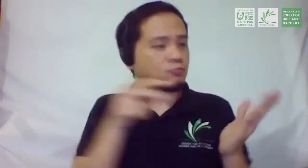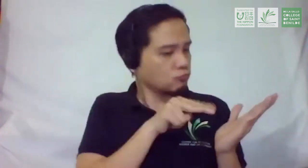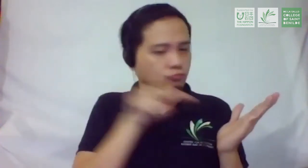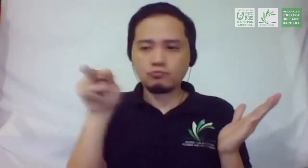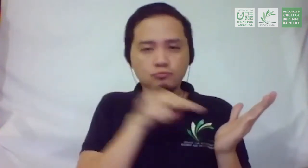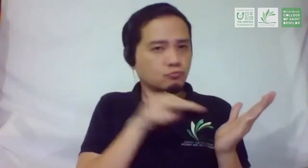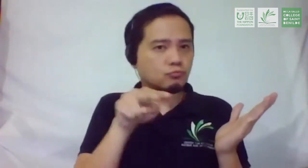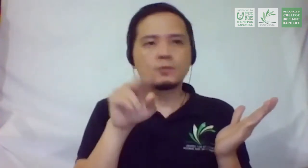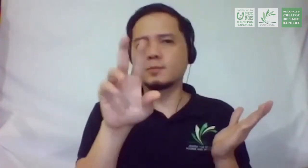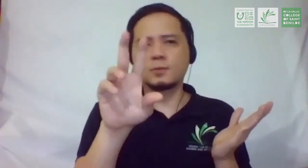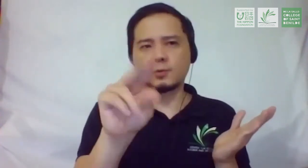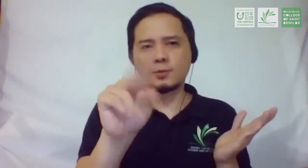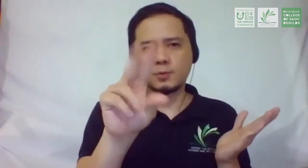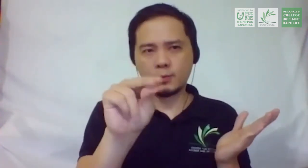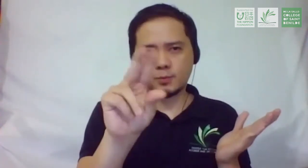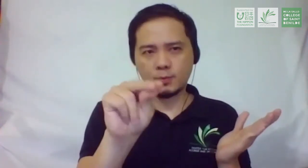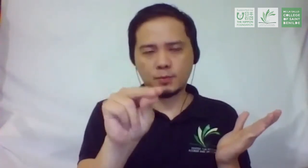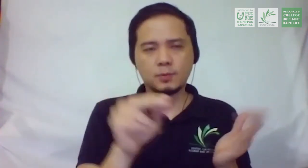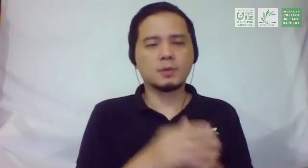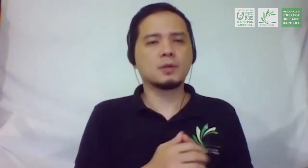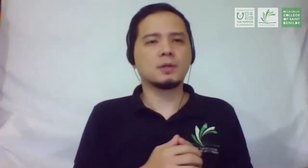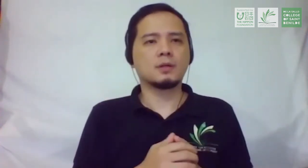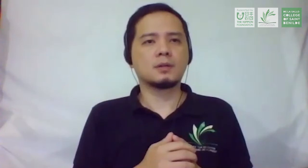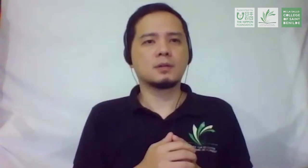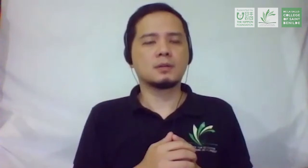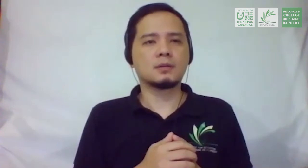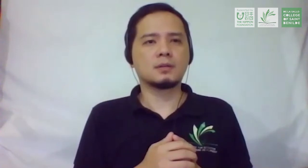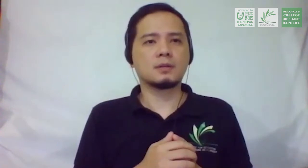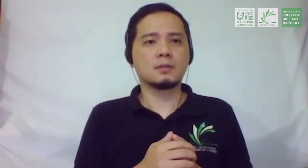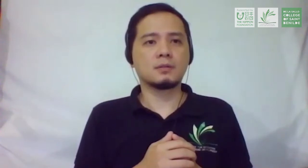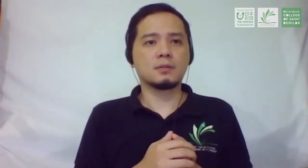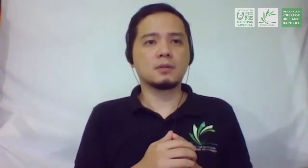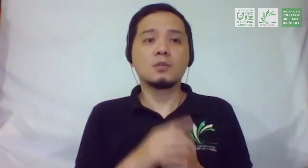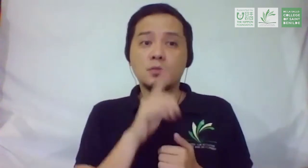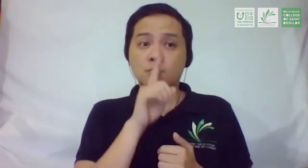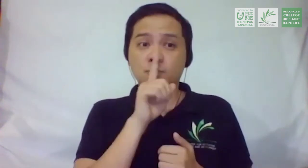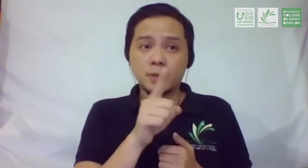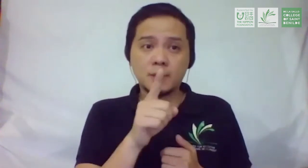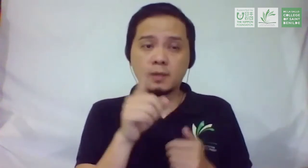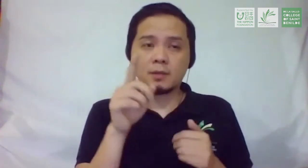going to teach you is you should not use a handbook to teach.